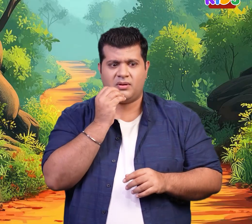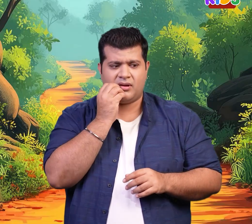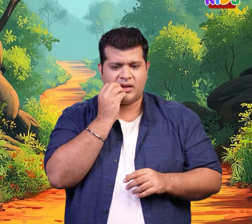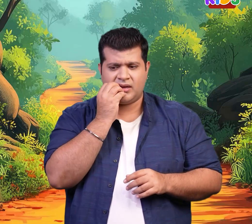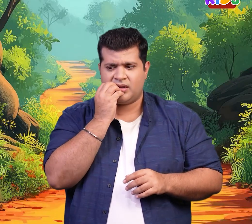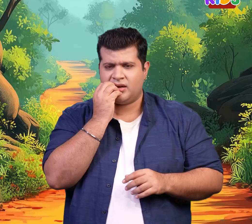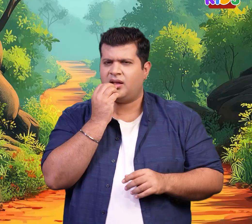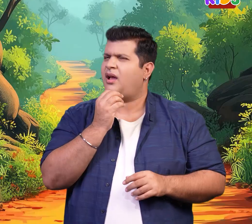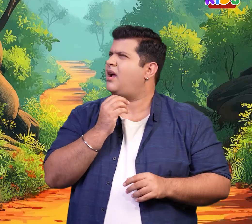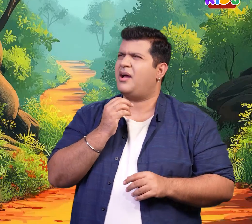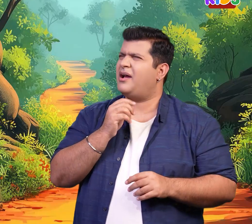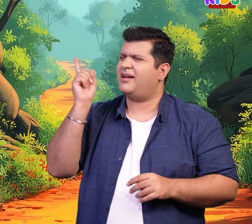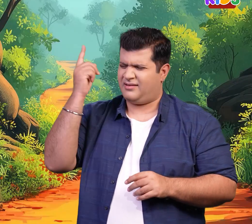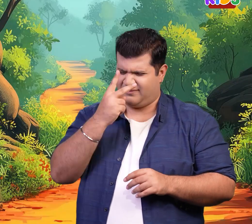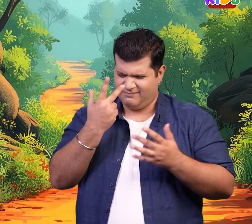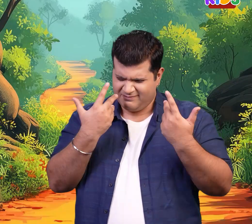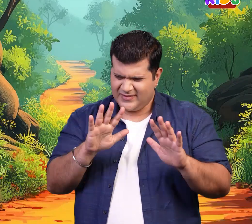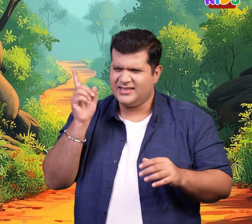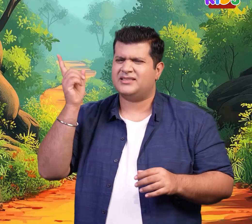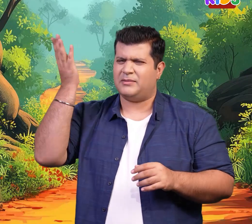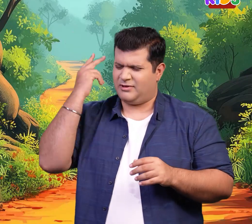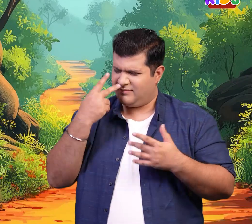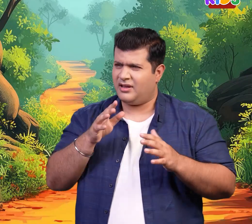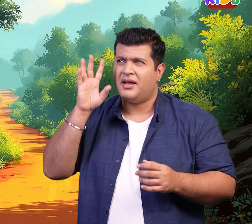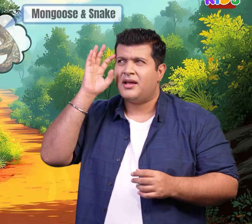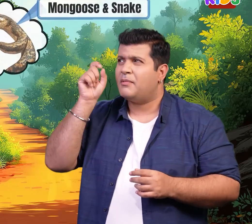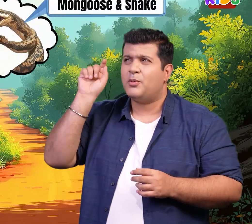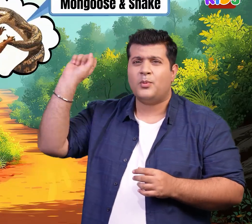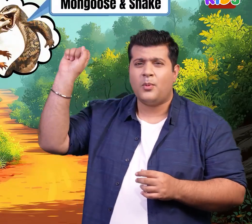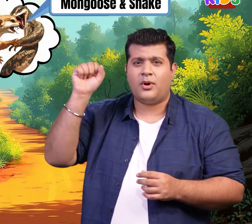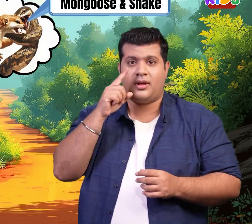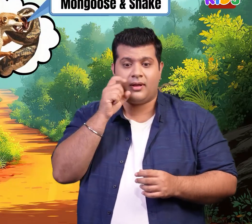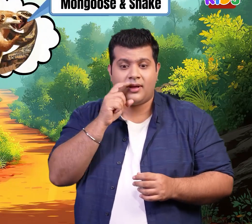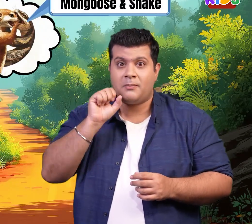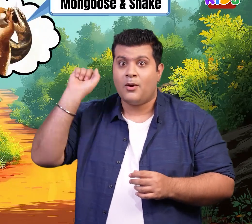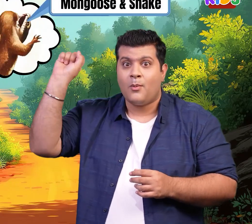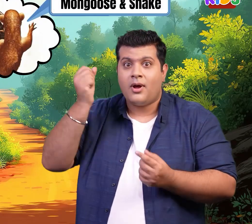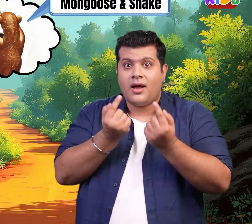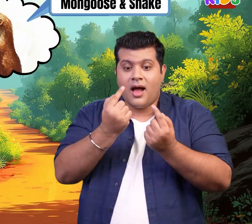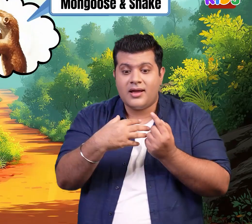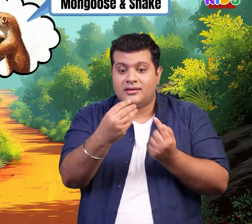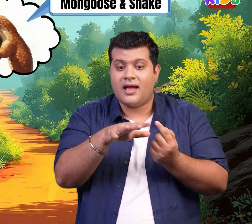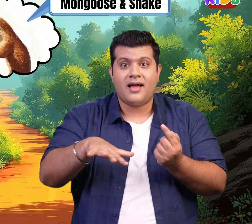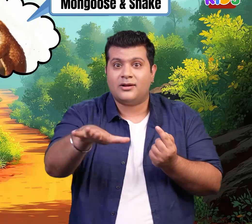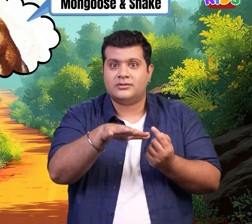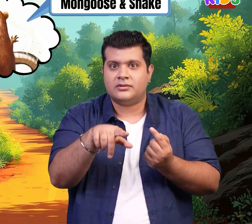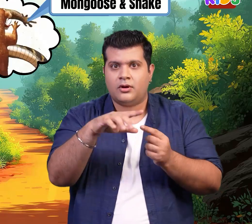wild animals before. You must have seen some, says Megha. Remember the mongoose that came to Grandma and